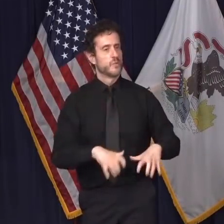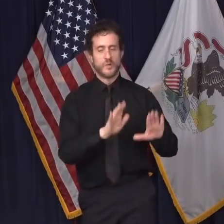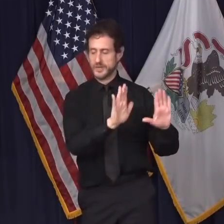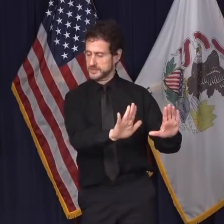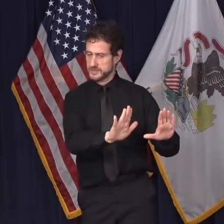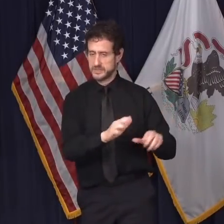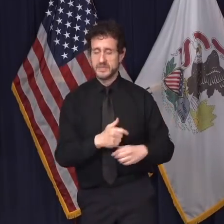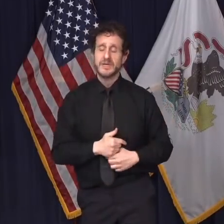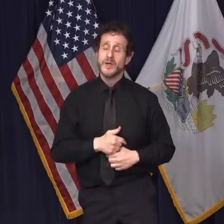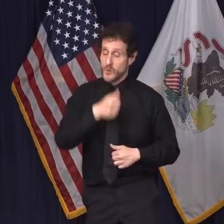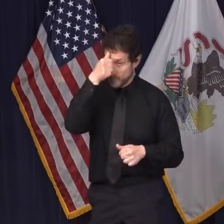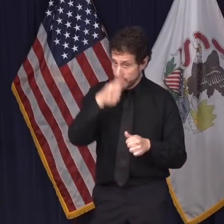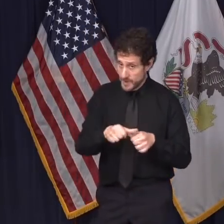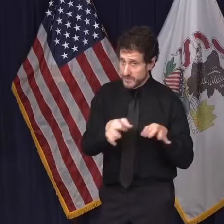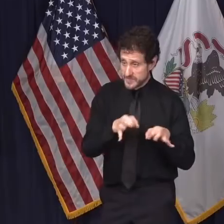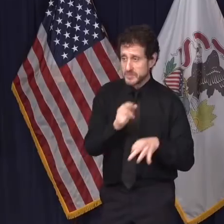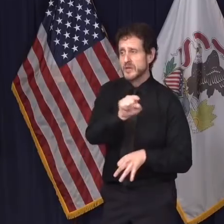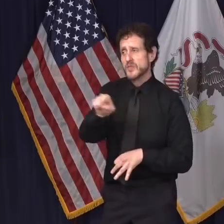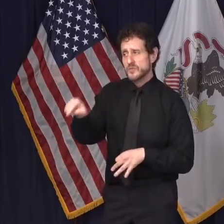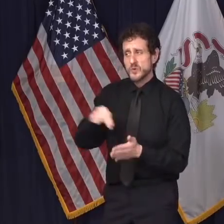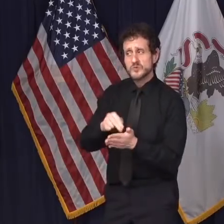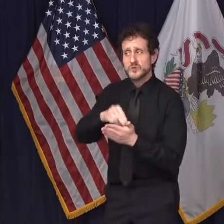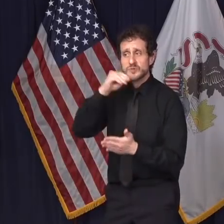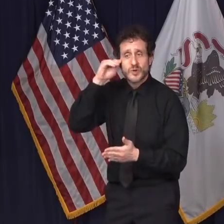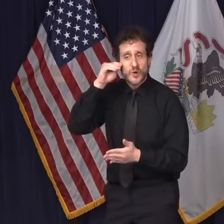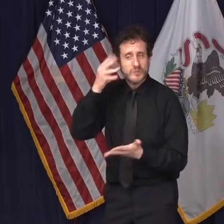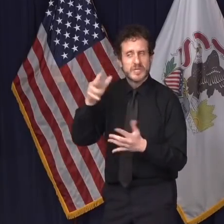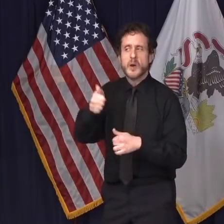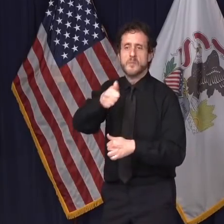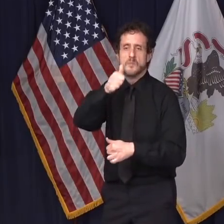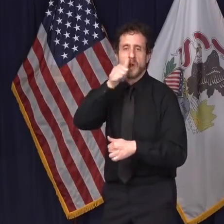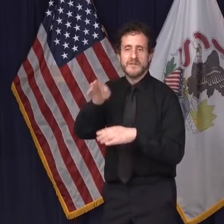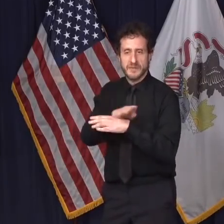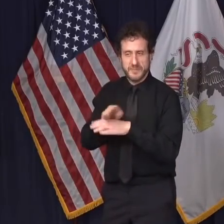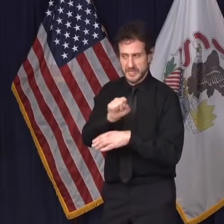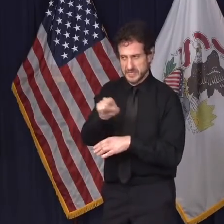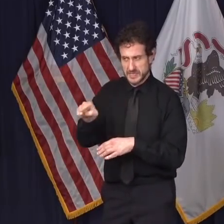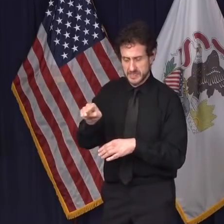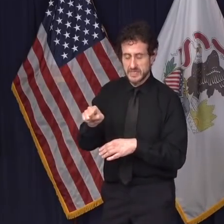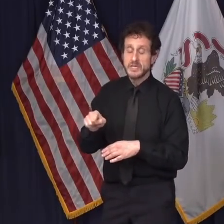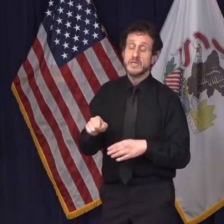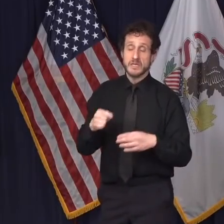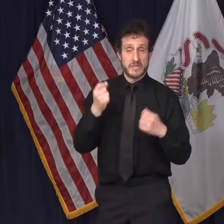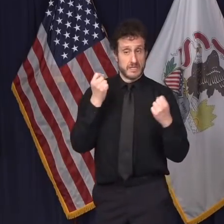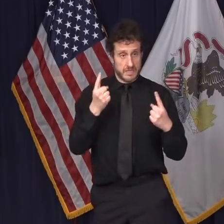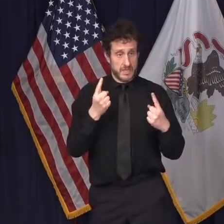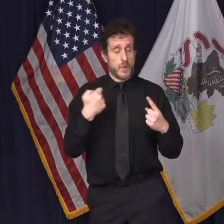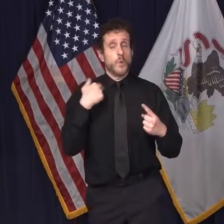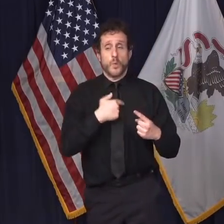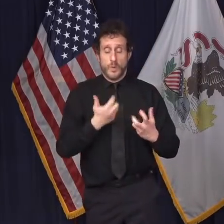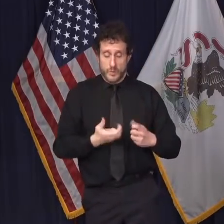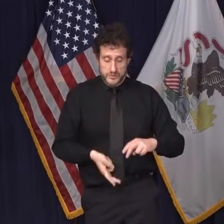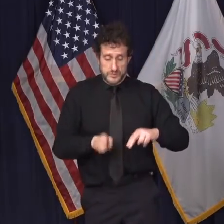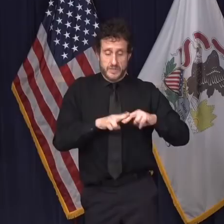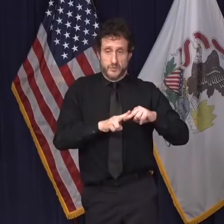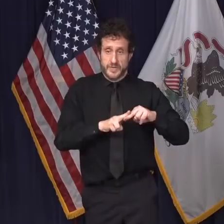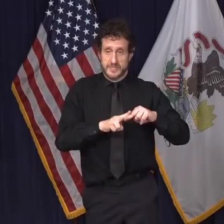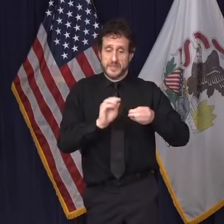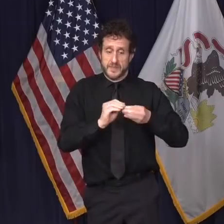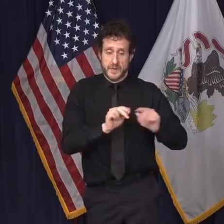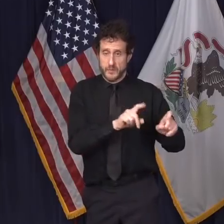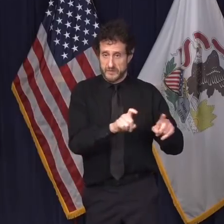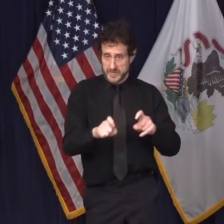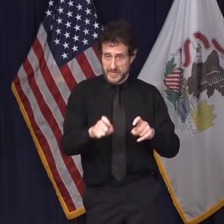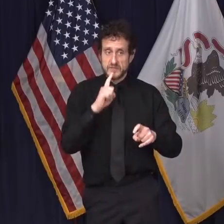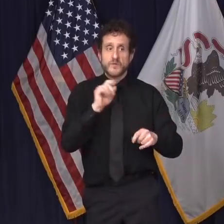I've explained, these are largely private entities, and even as we work to ramp up regular testing of all our long-term